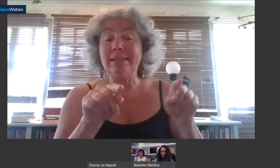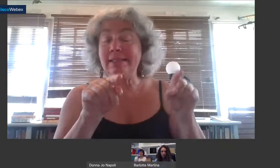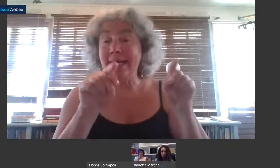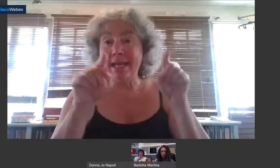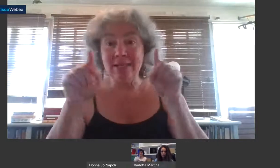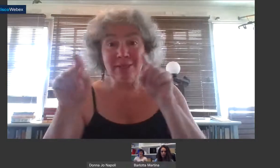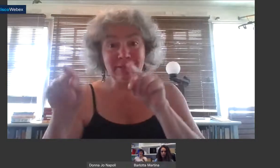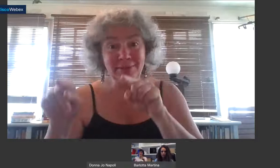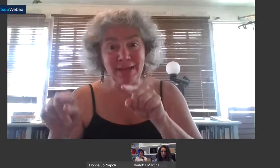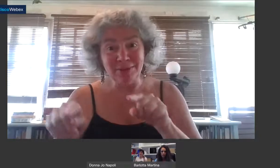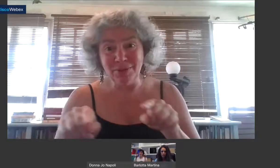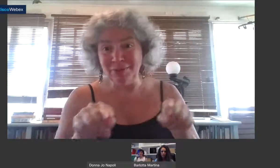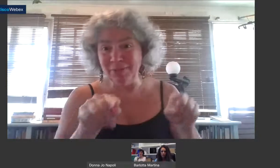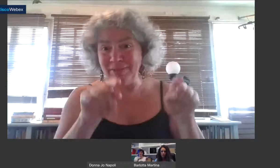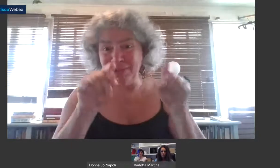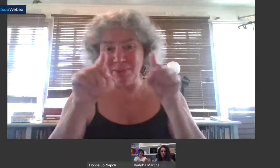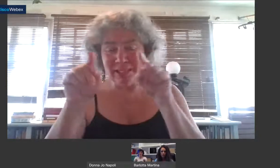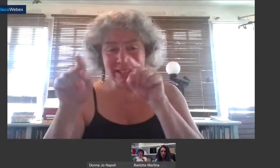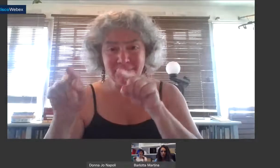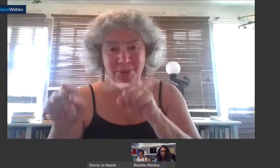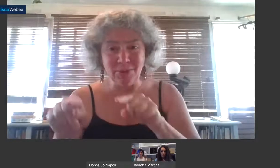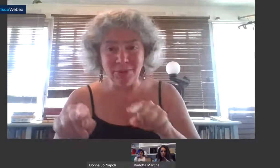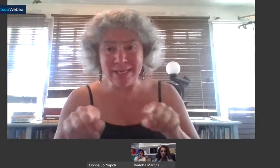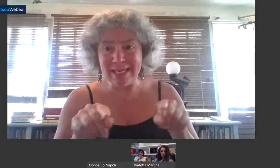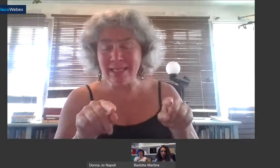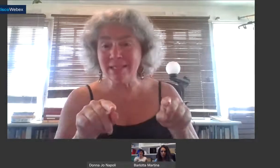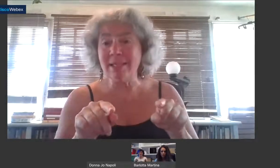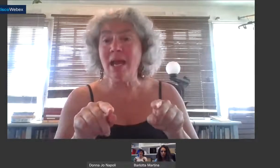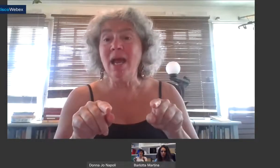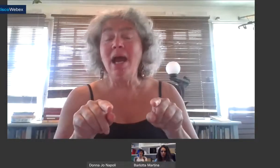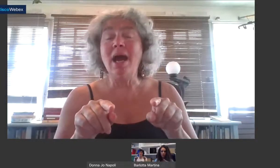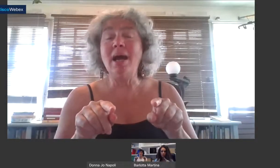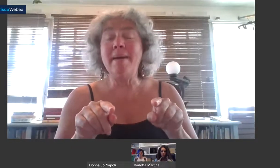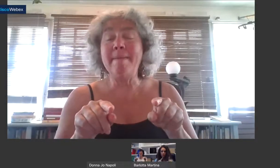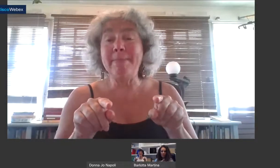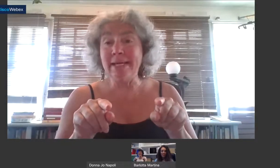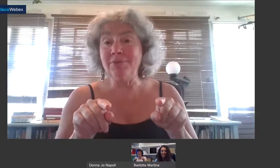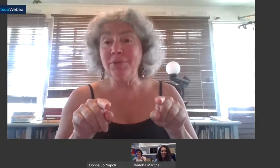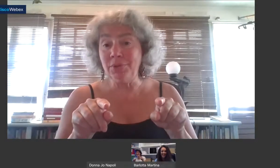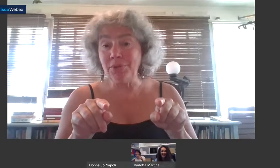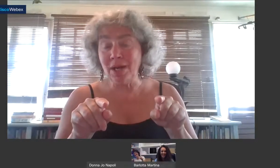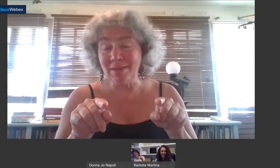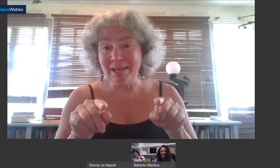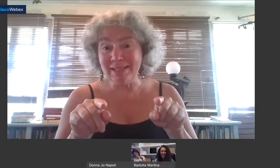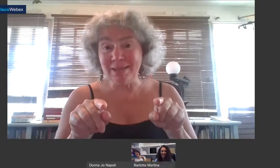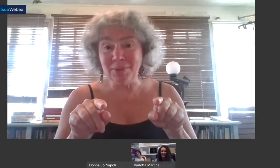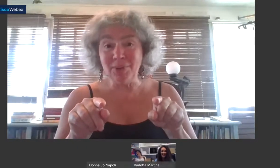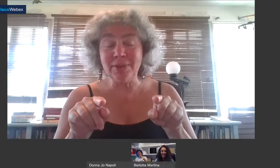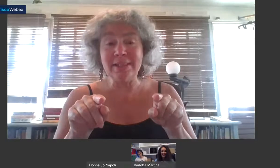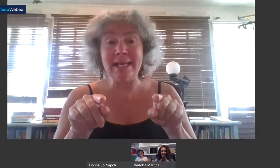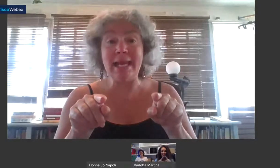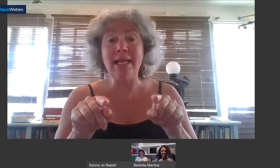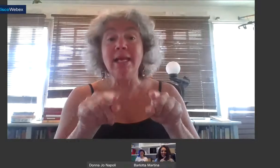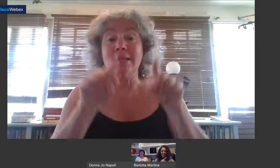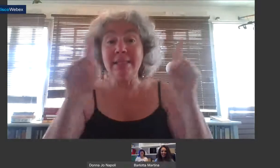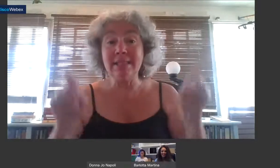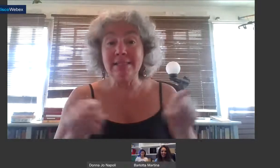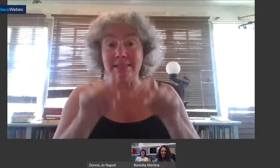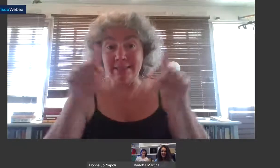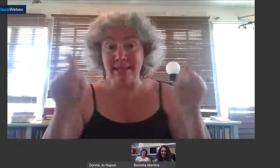Today, I don't know if you even know what a tape recorder is. But if you do talk about a tape recorder today, this is a sign